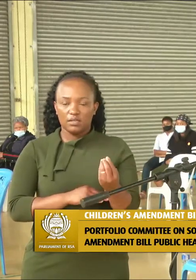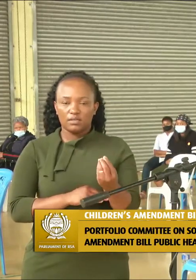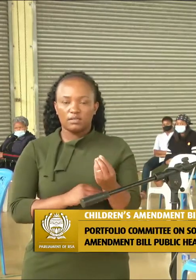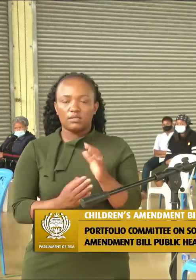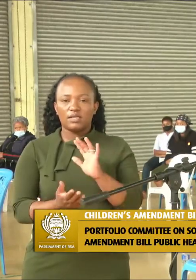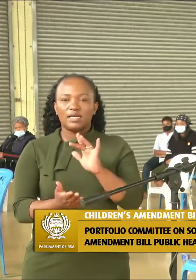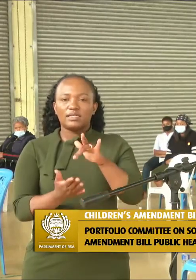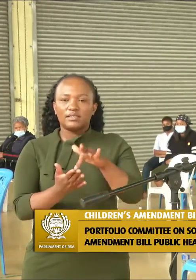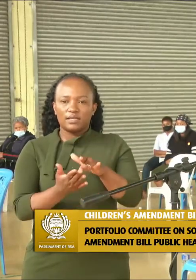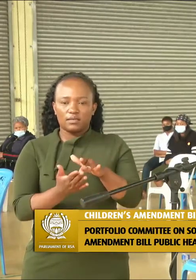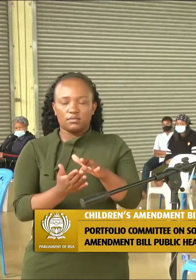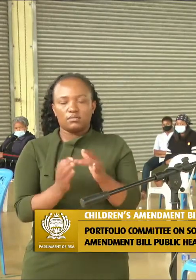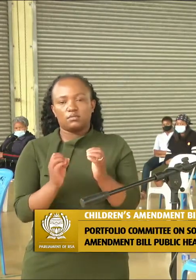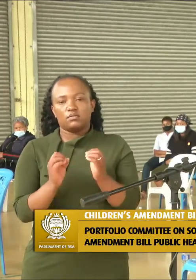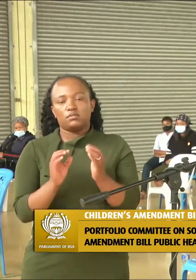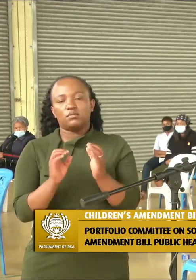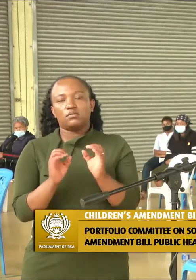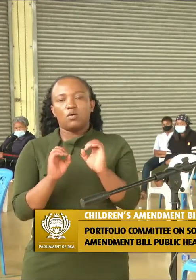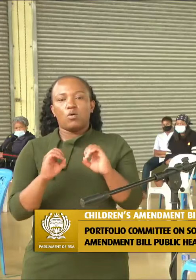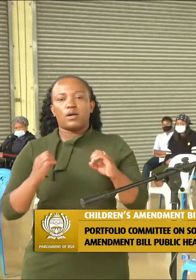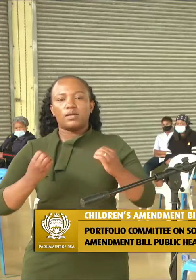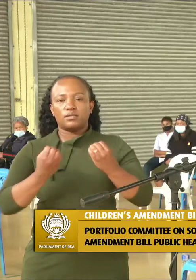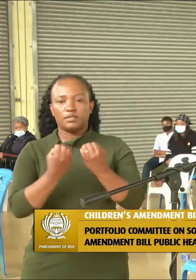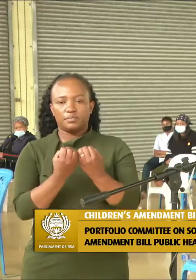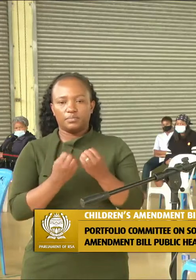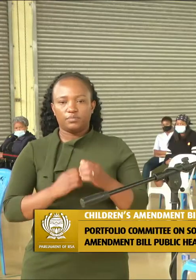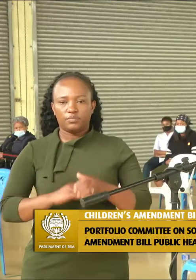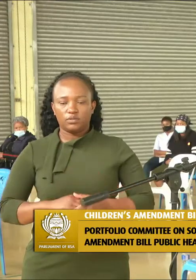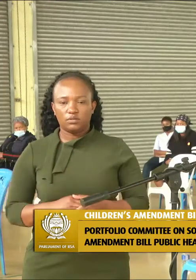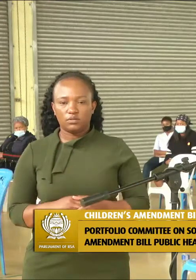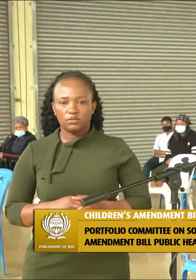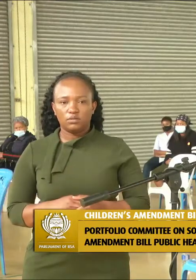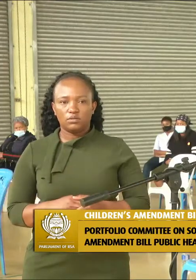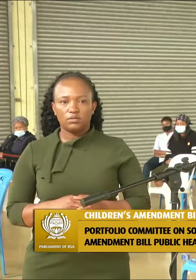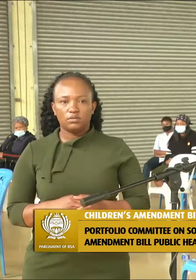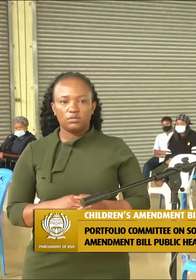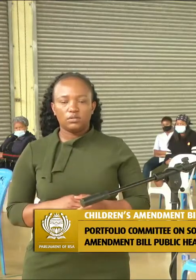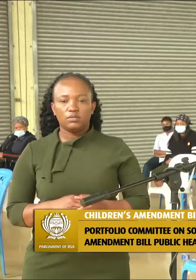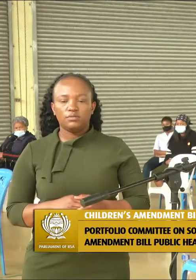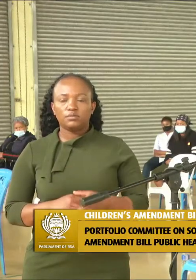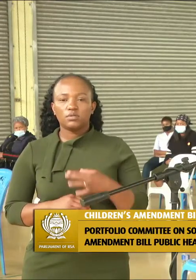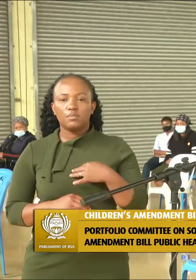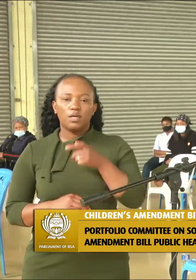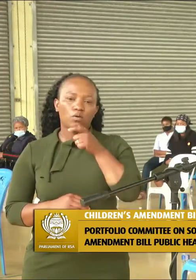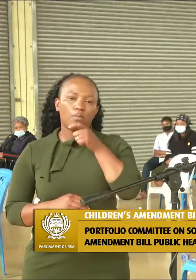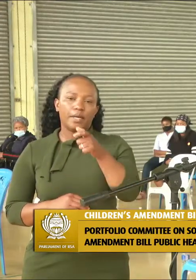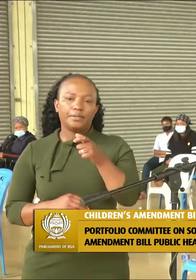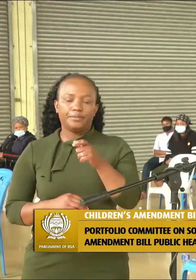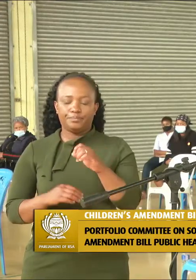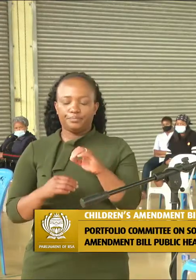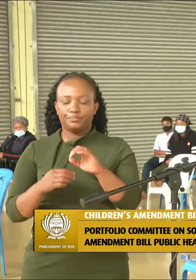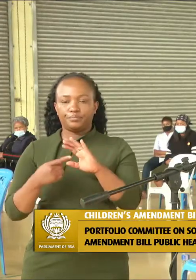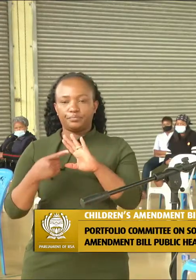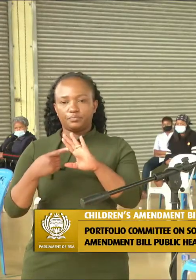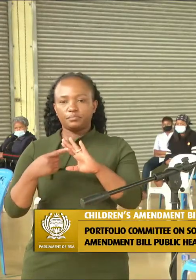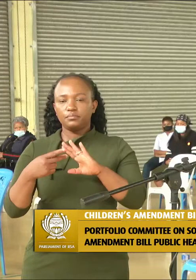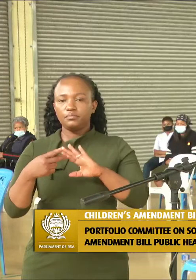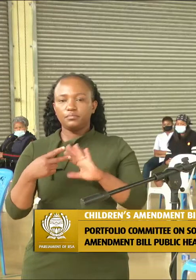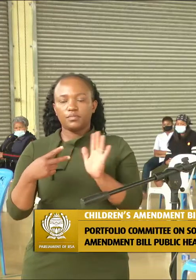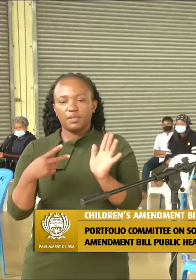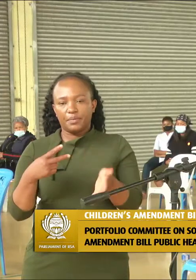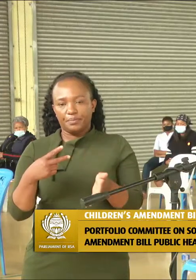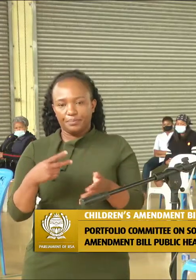child-centered organization. Ngiyabonga. Thank you. Nginama comments nje amabili. I've got